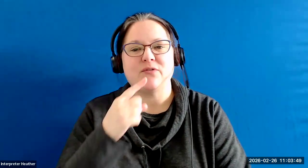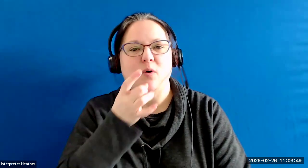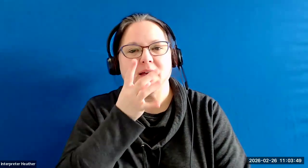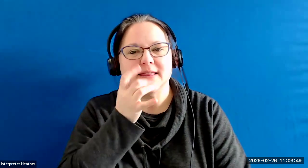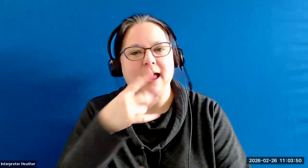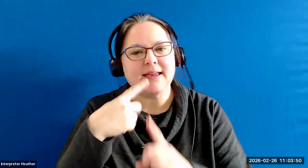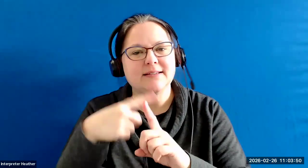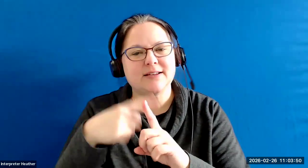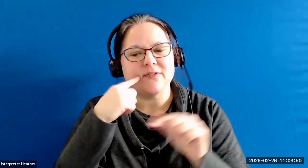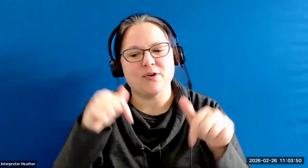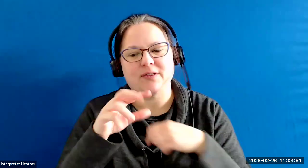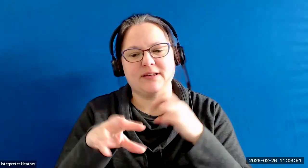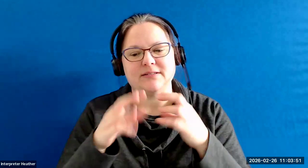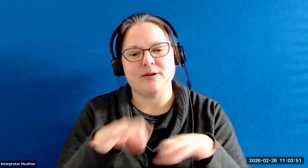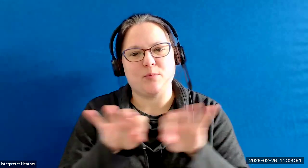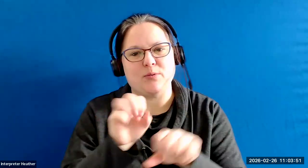this important work.